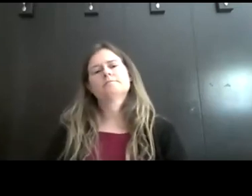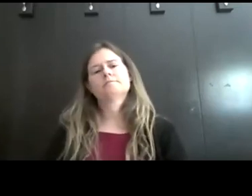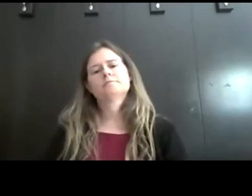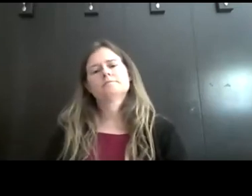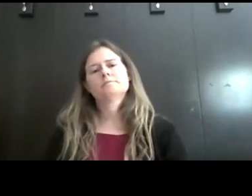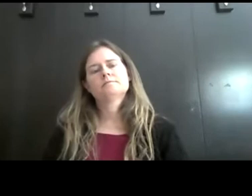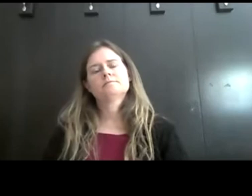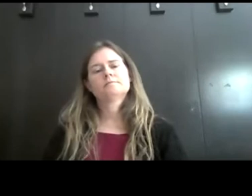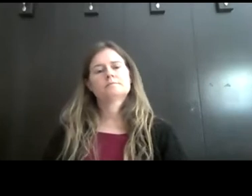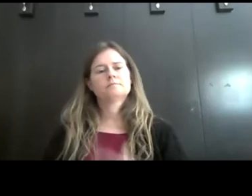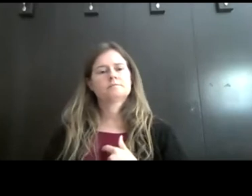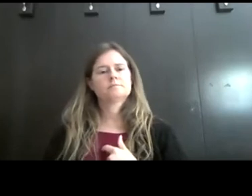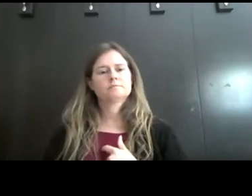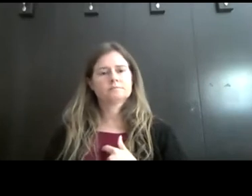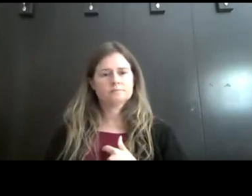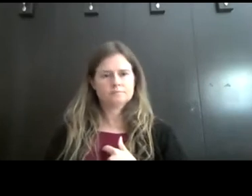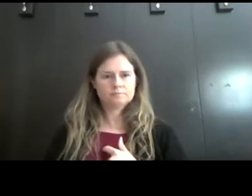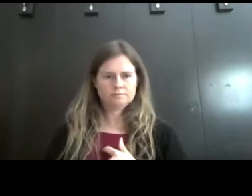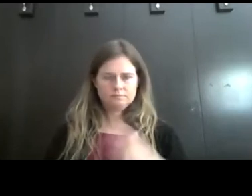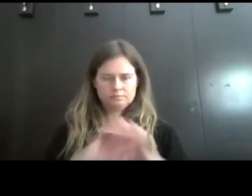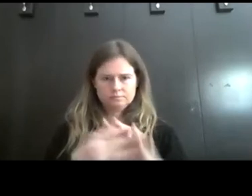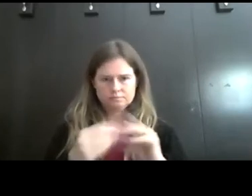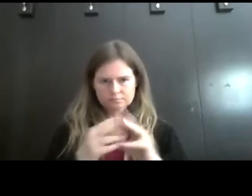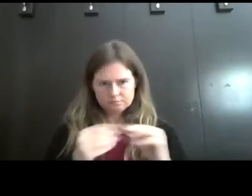through talking, want to see a video,